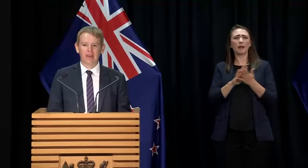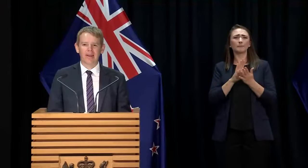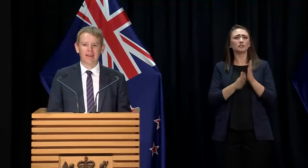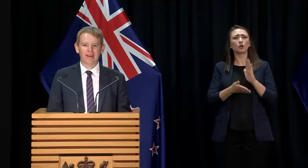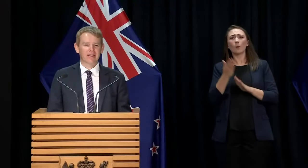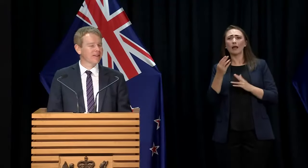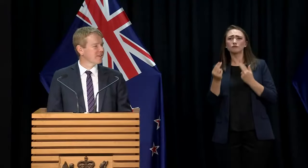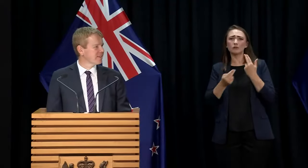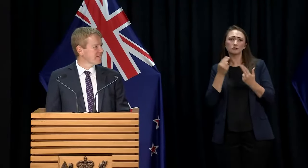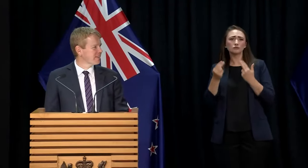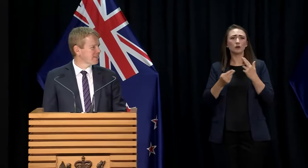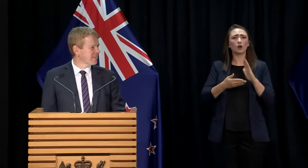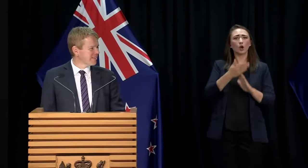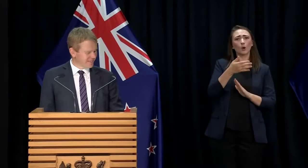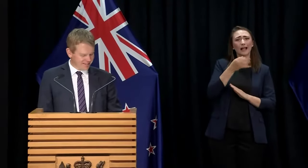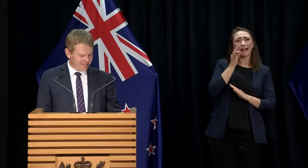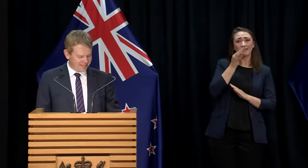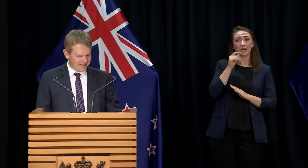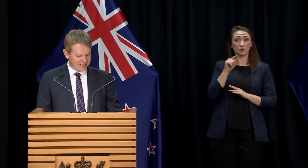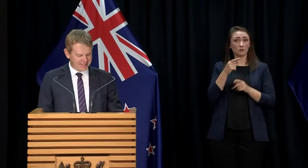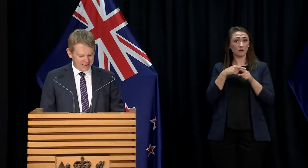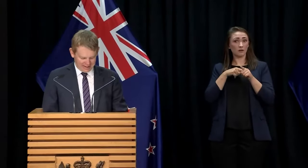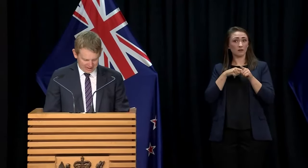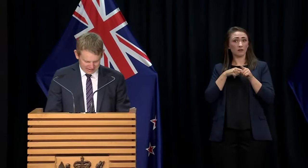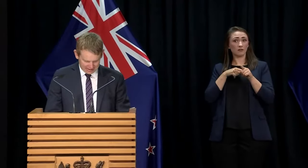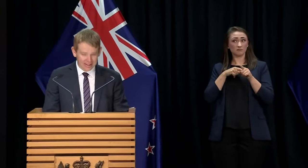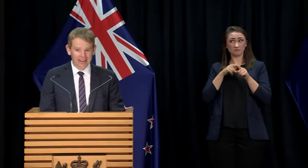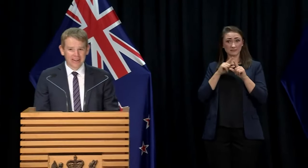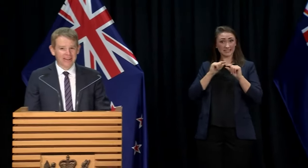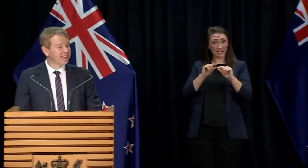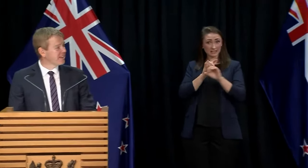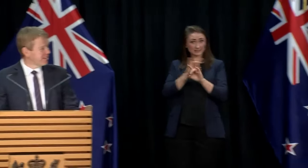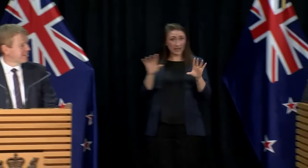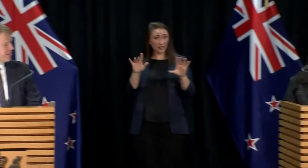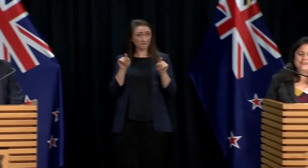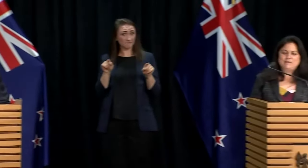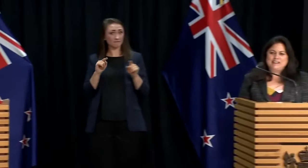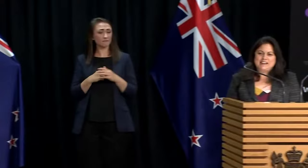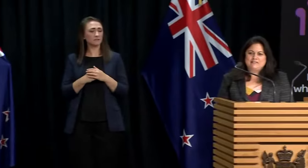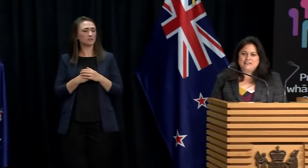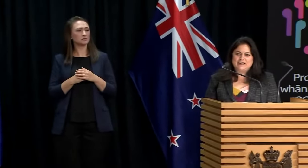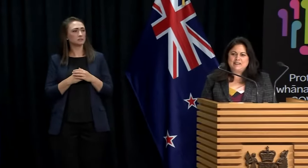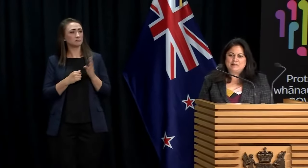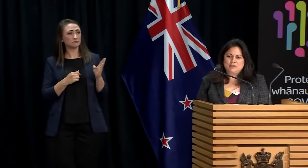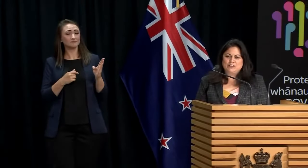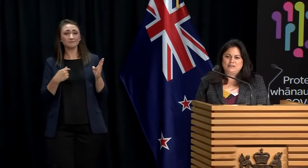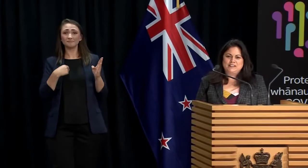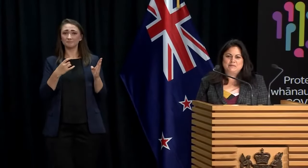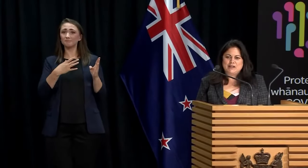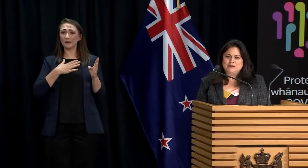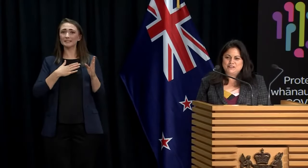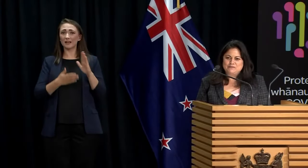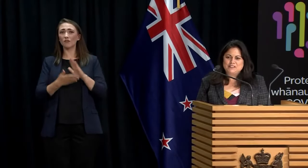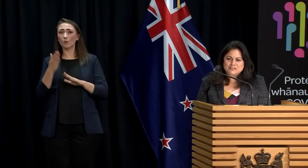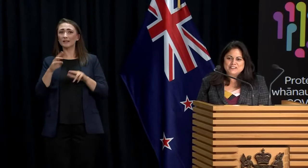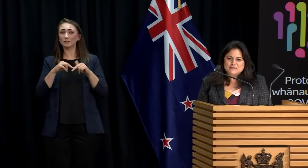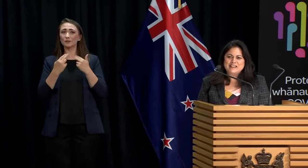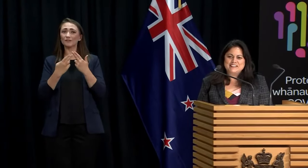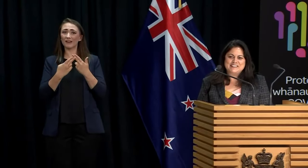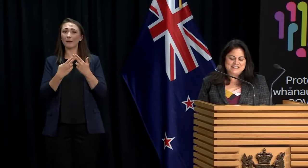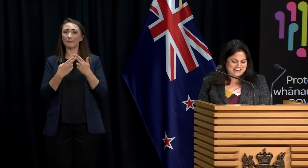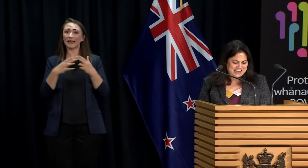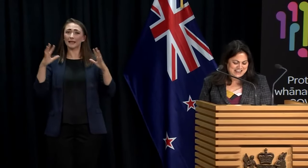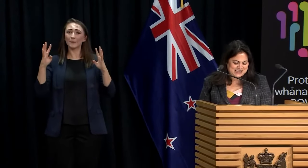you know, have you actually followed that advice and been out and about? Yes, I was at a family gathering at the Mongolian barbecue restaurant